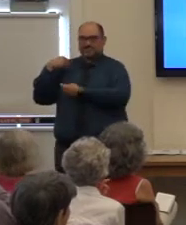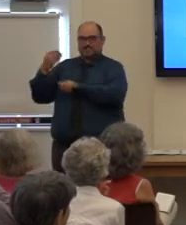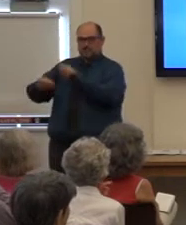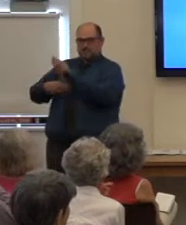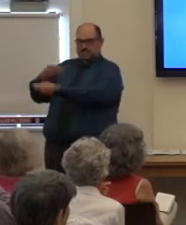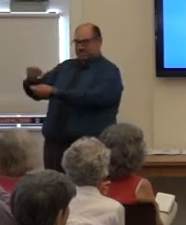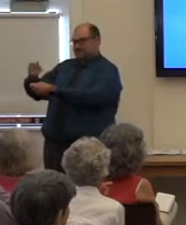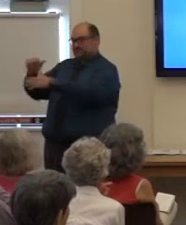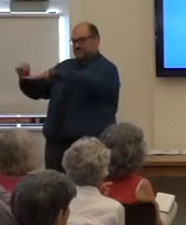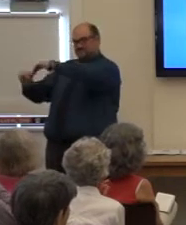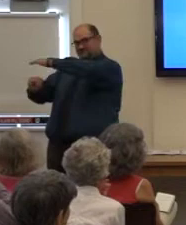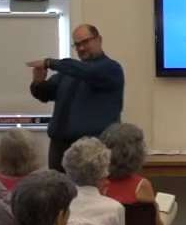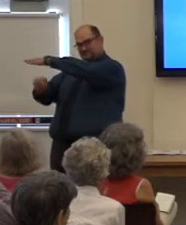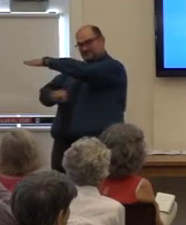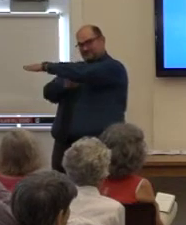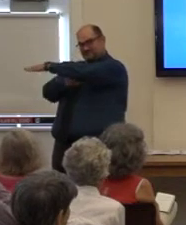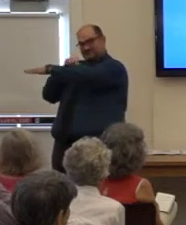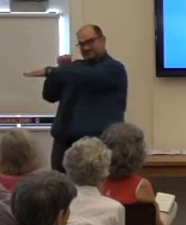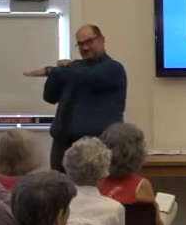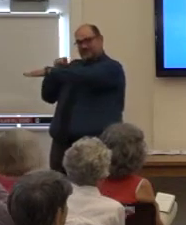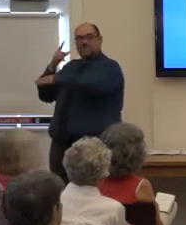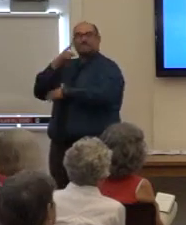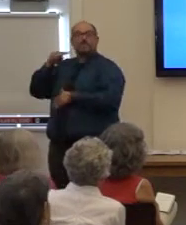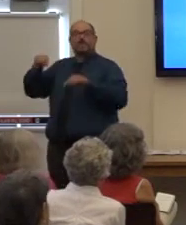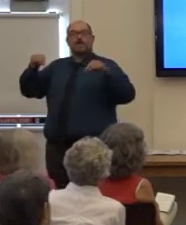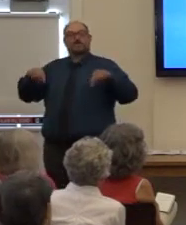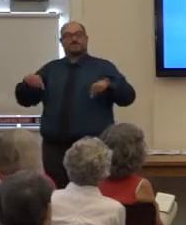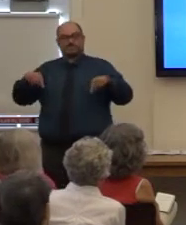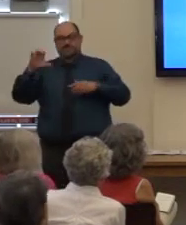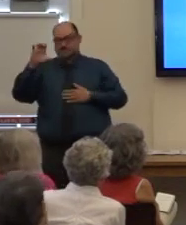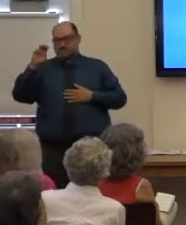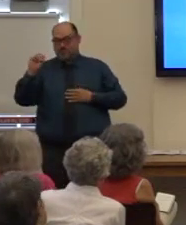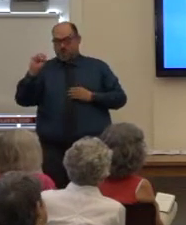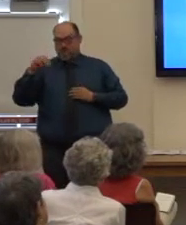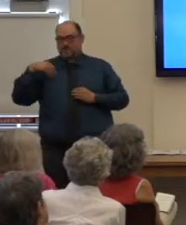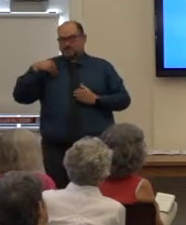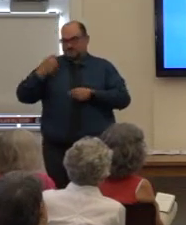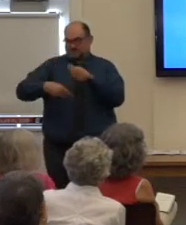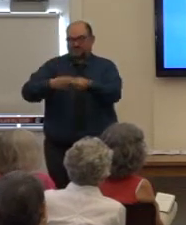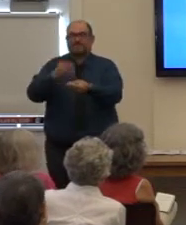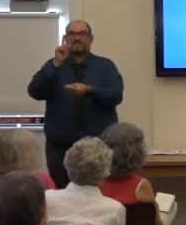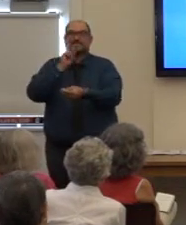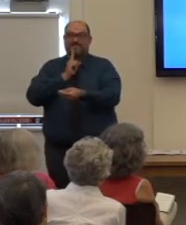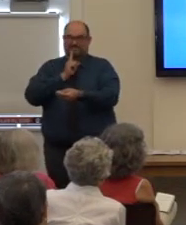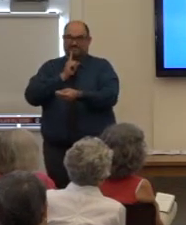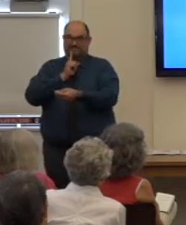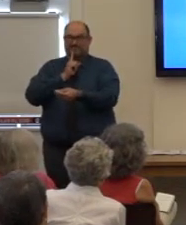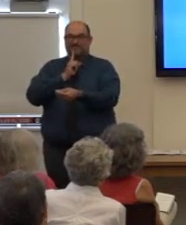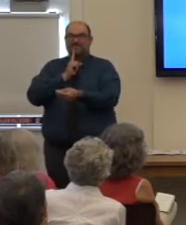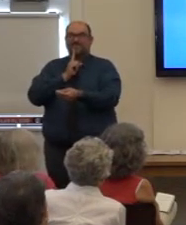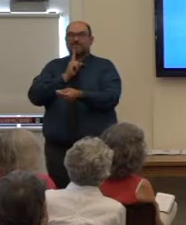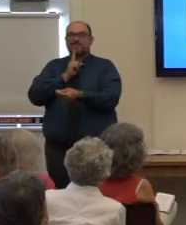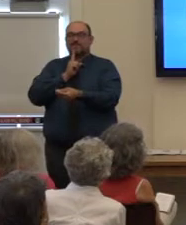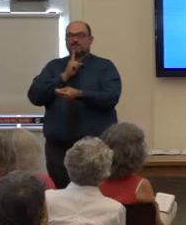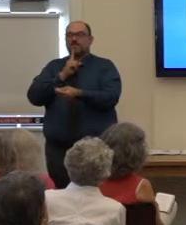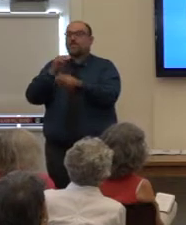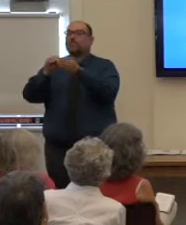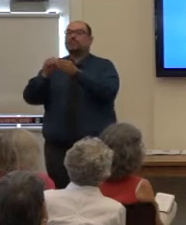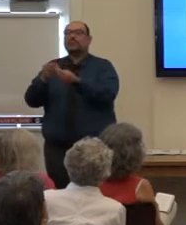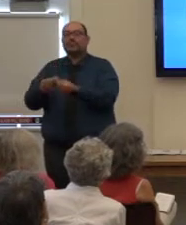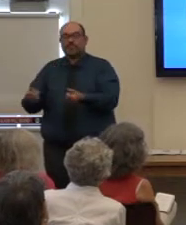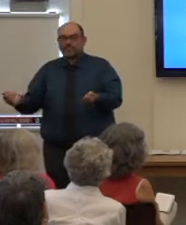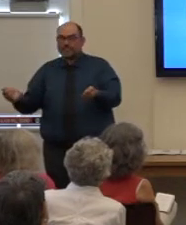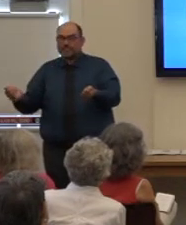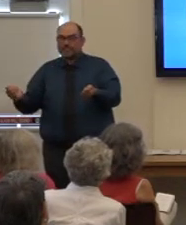the Chilmark's hereditary deafness begin to slowly recede to the norm for the general